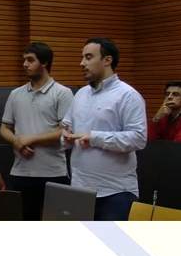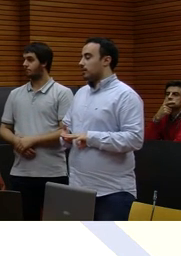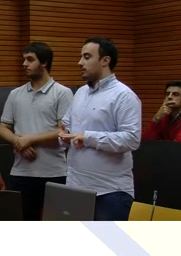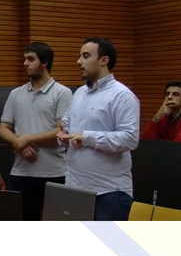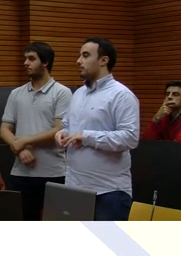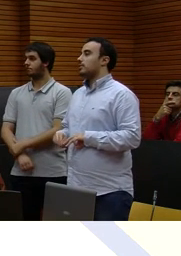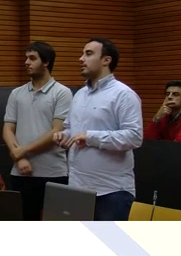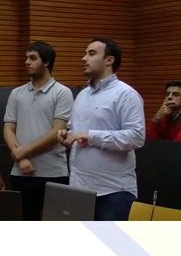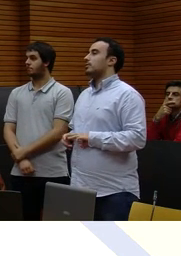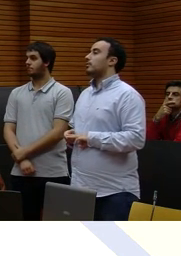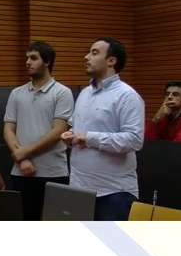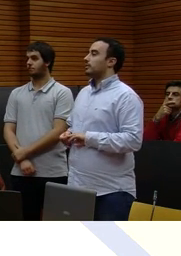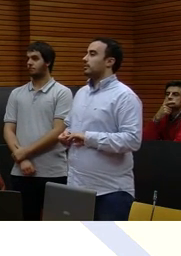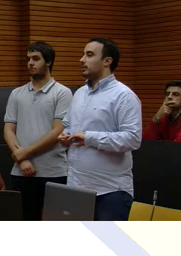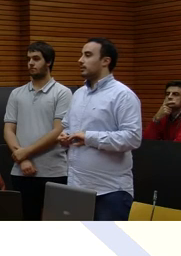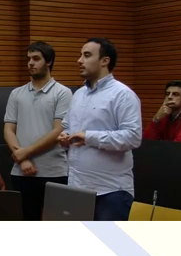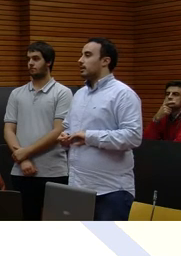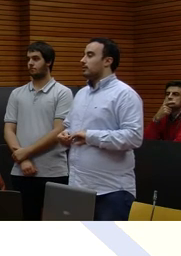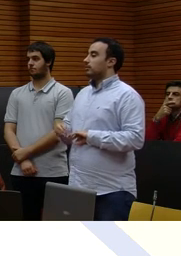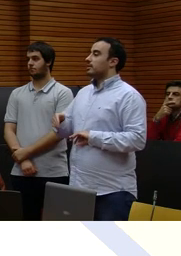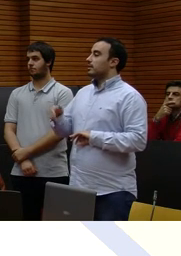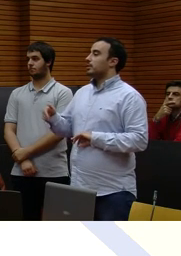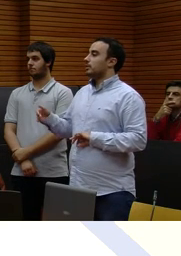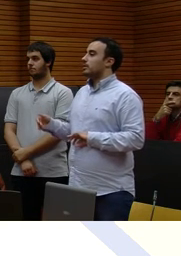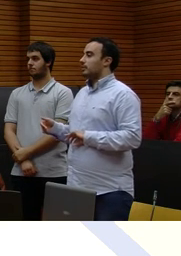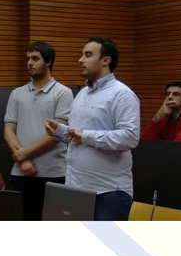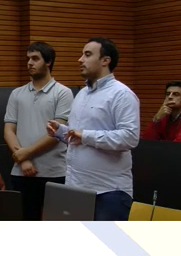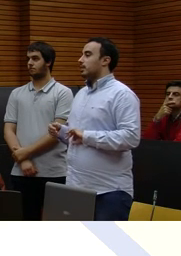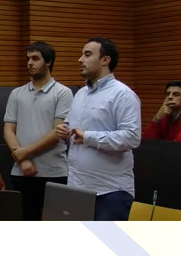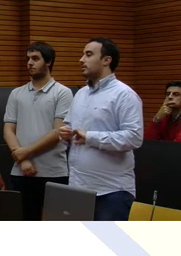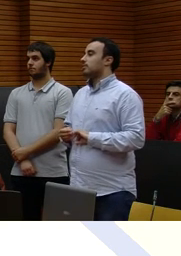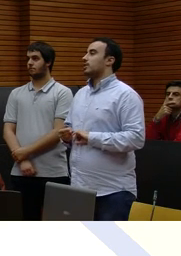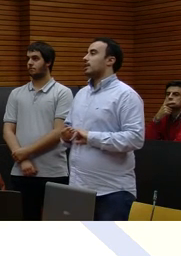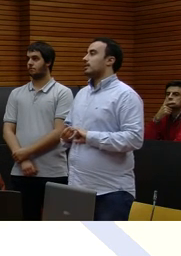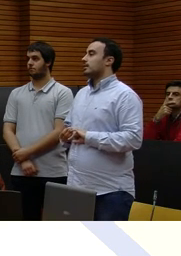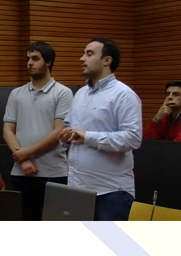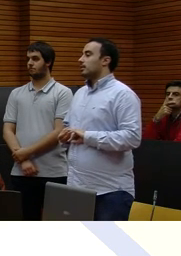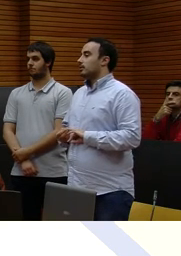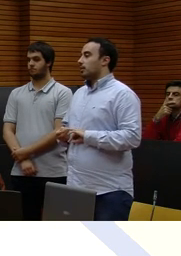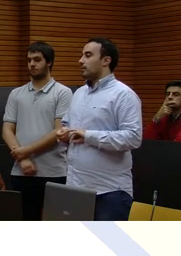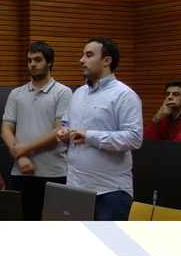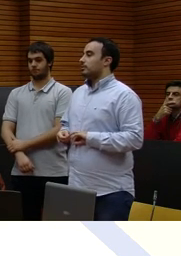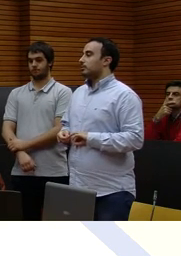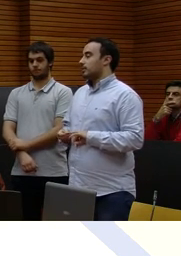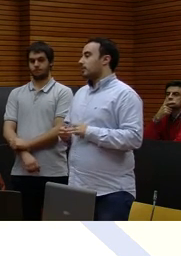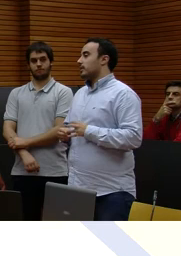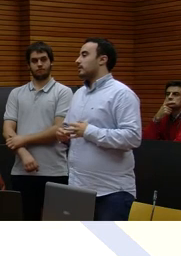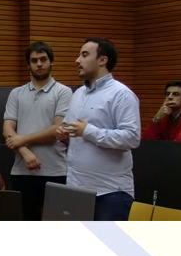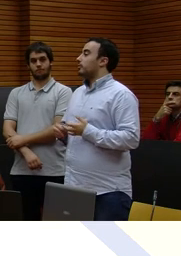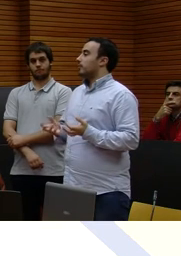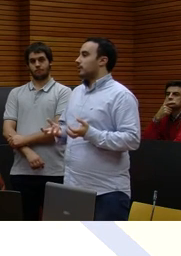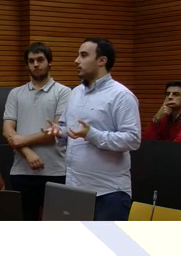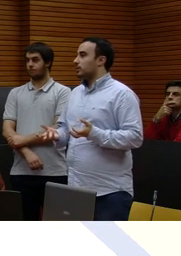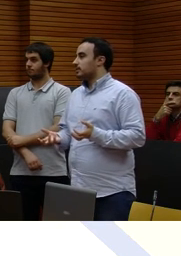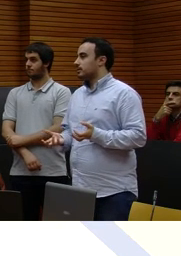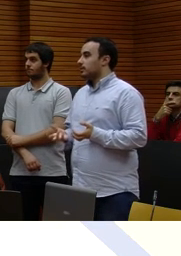learning scenarios and they created three evaluation scenes. Those are in between each level and they will check it's going to be kind